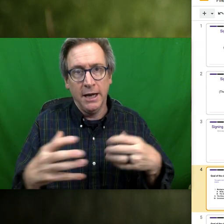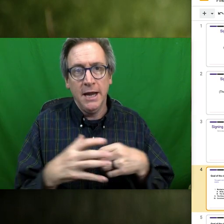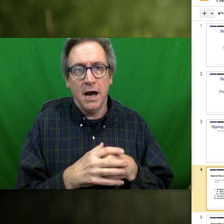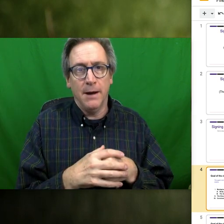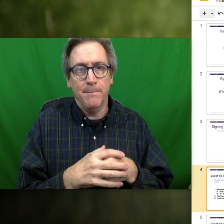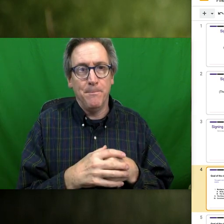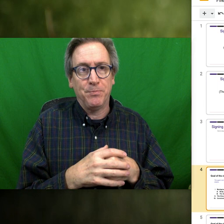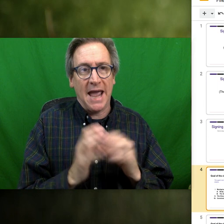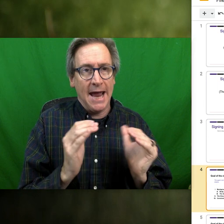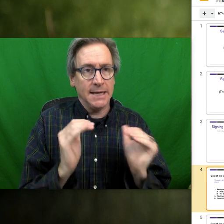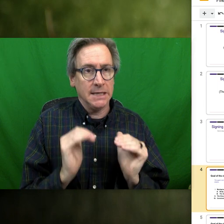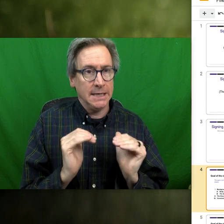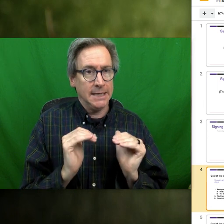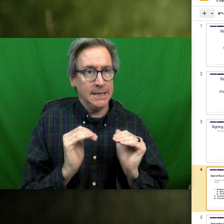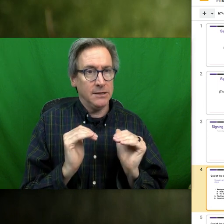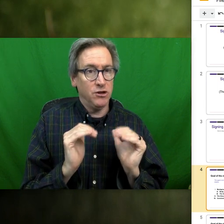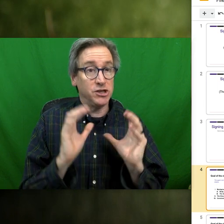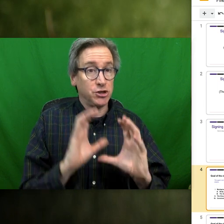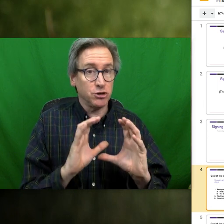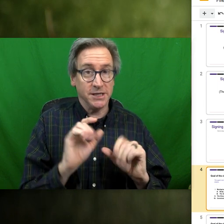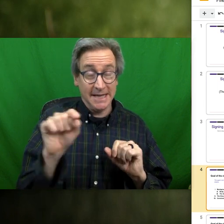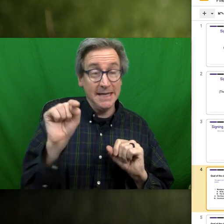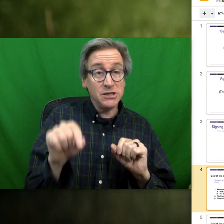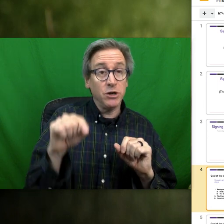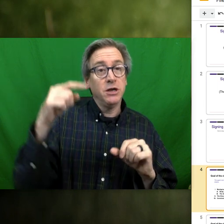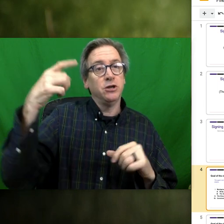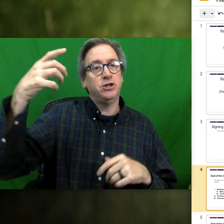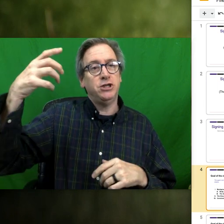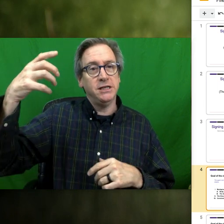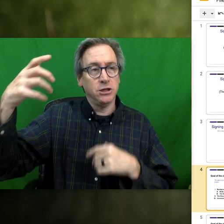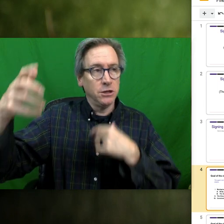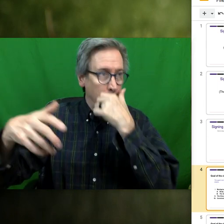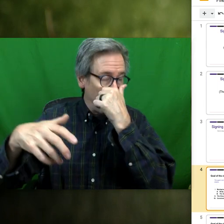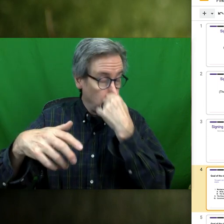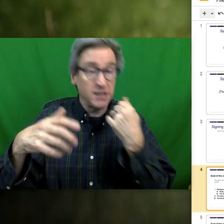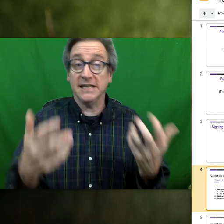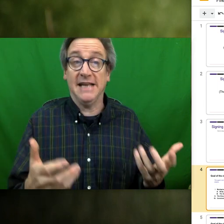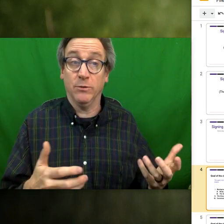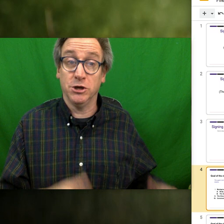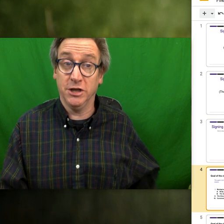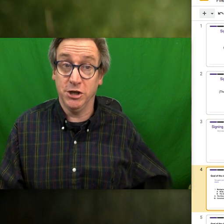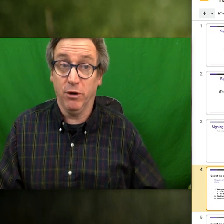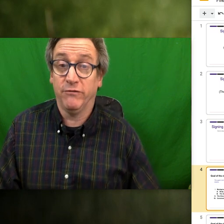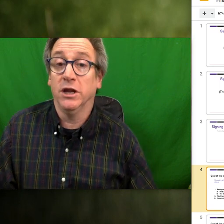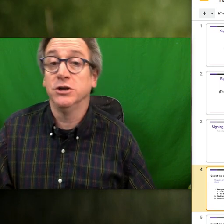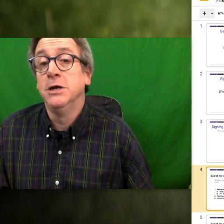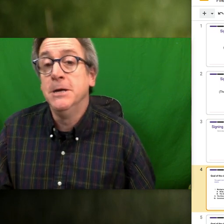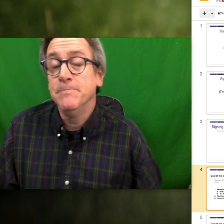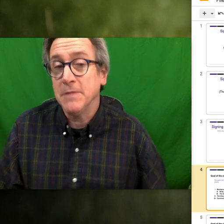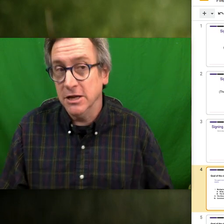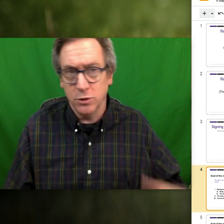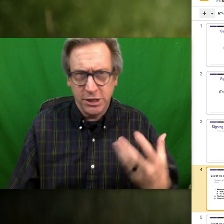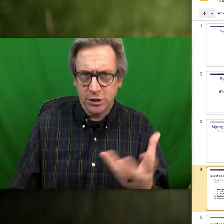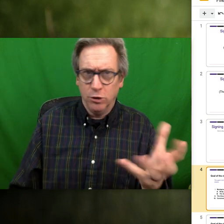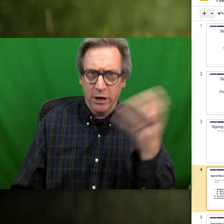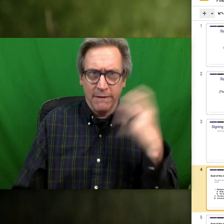story, and the searches. In this one, she's lost a sandwich that she bought for lunch.